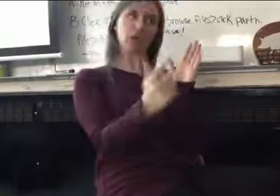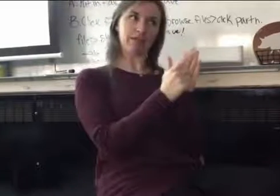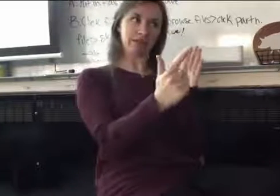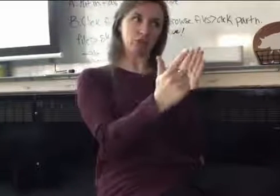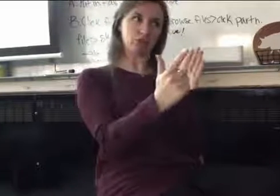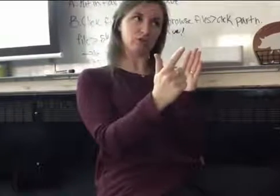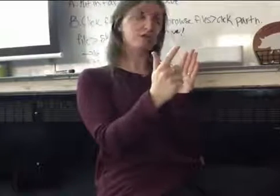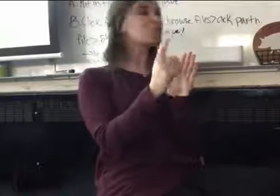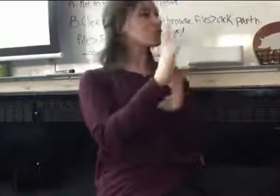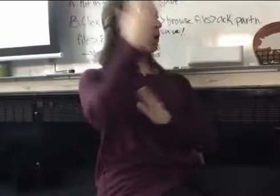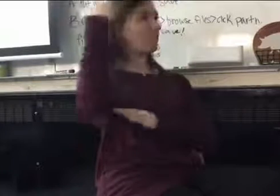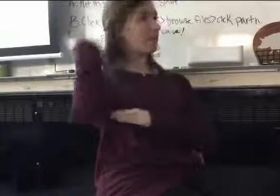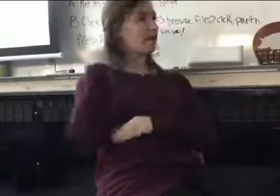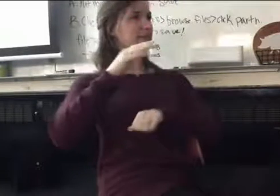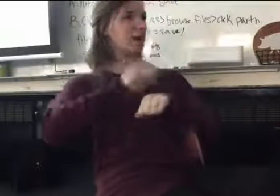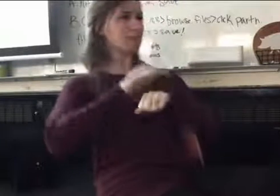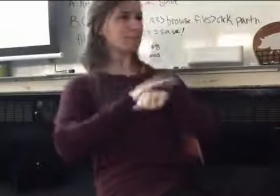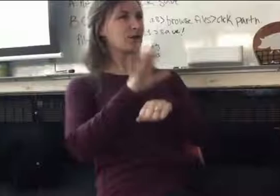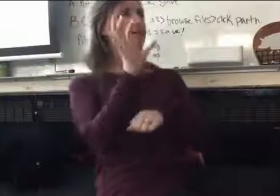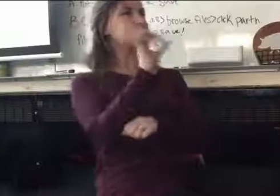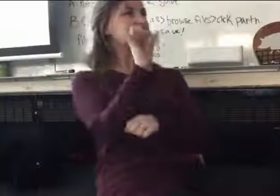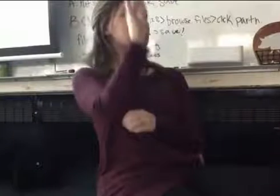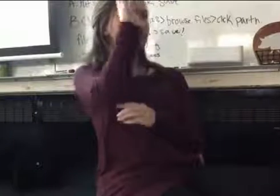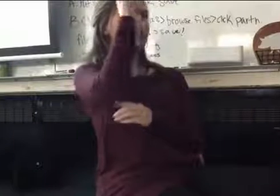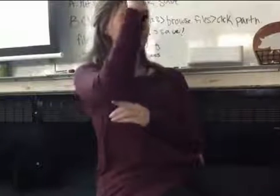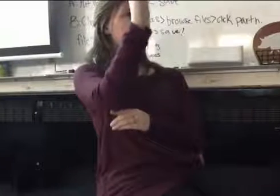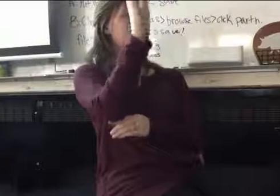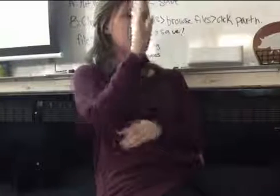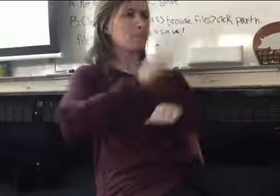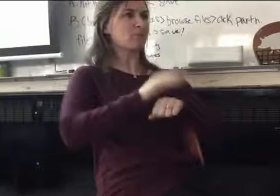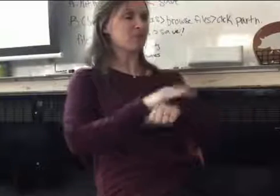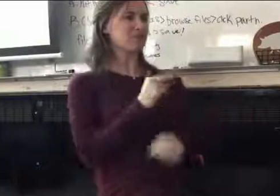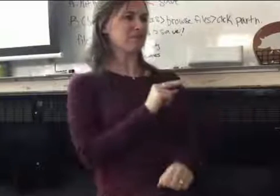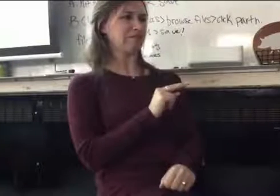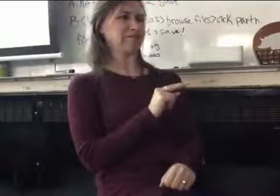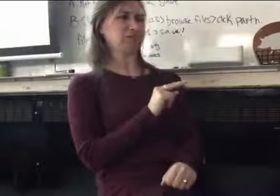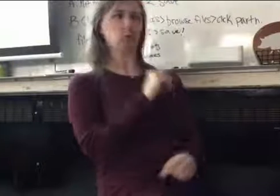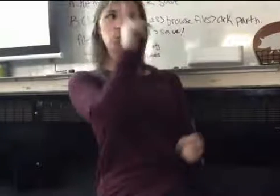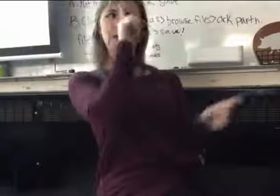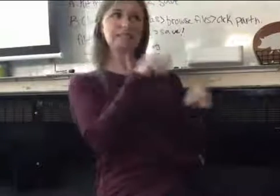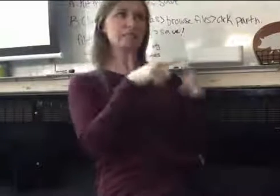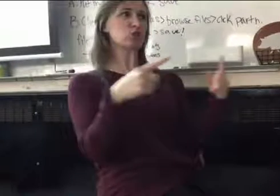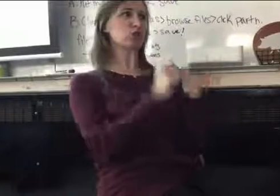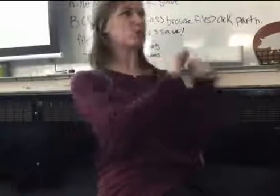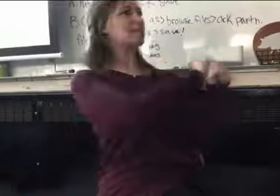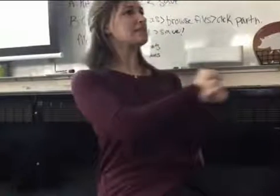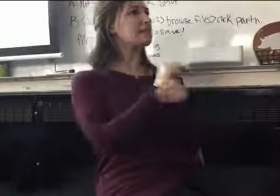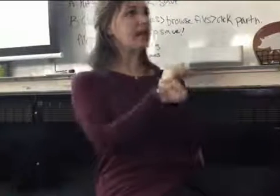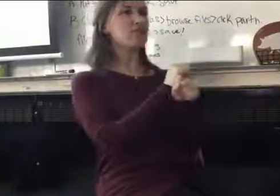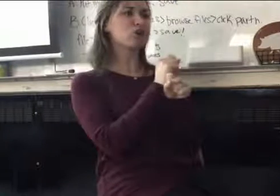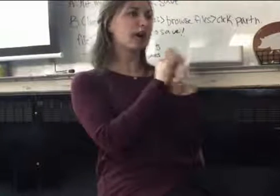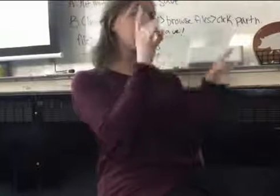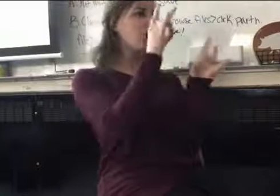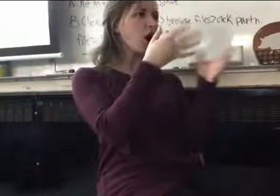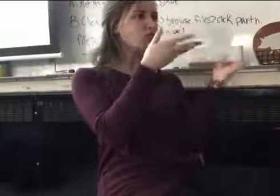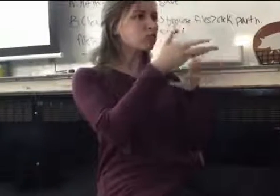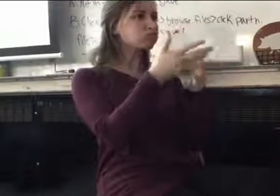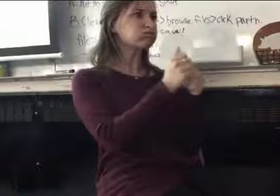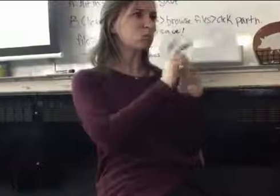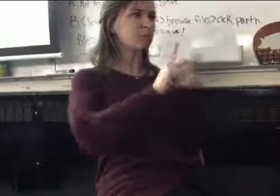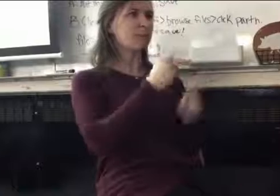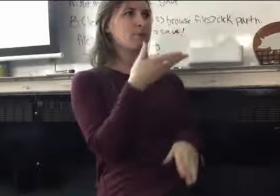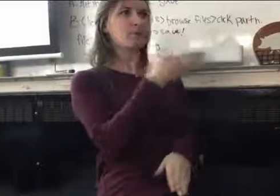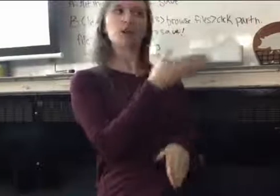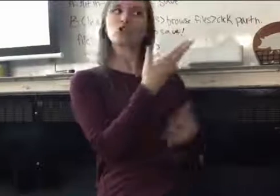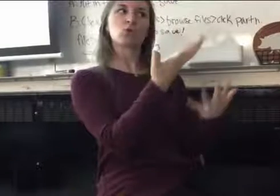just representing slavery and the awful treatment of these slaves. So what you need to know with Britain in the war is you need to